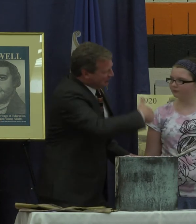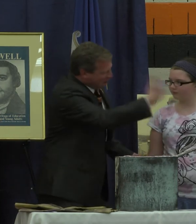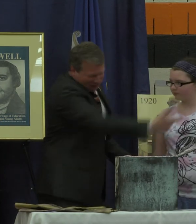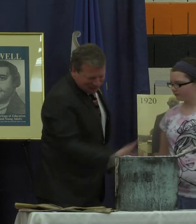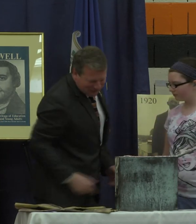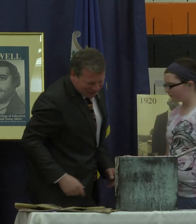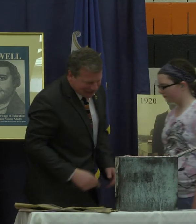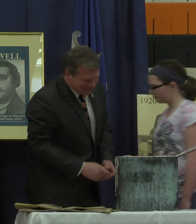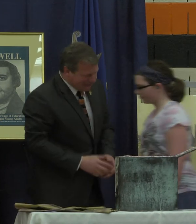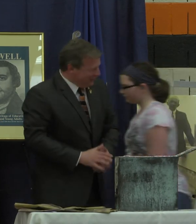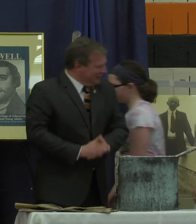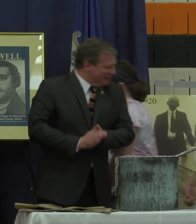Thank you.